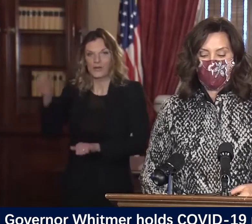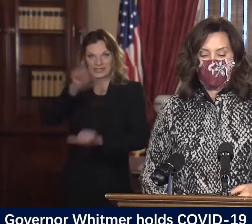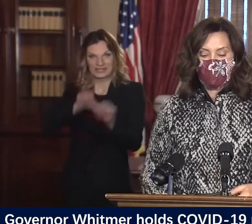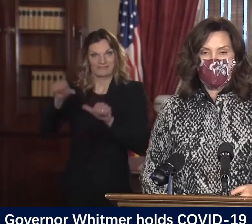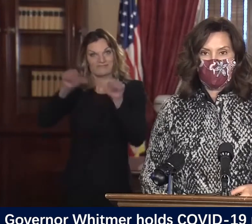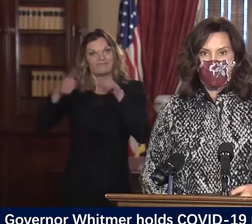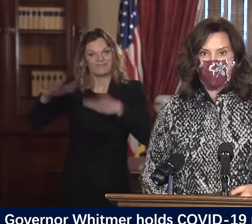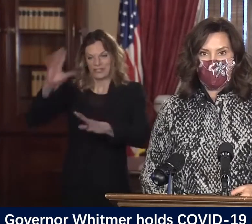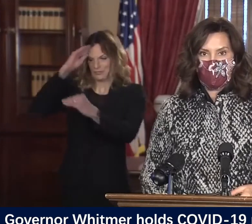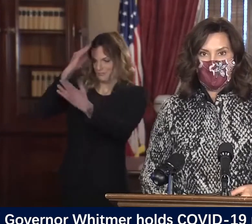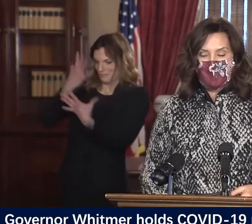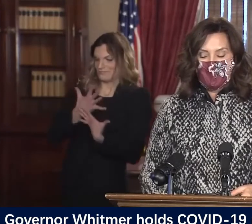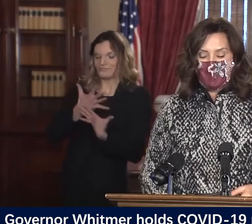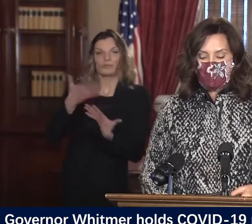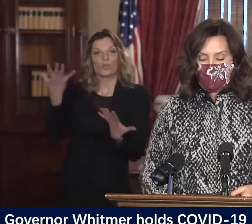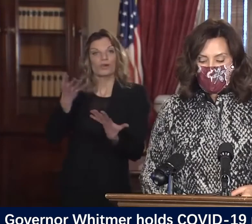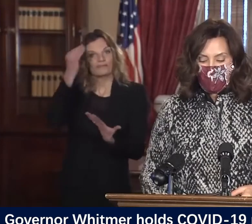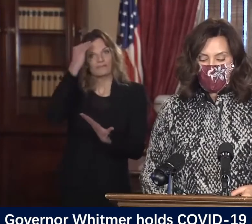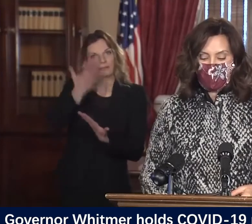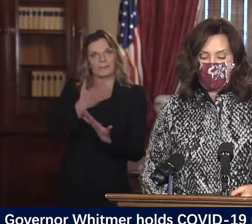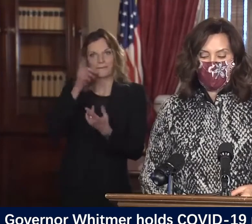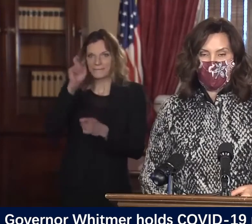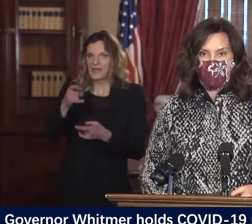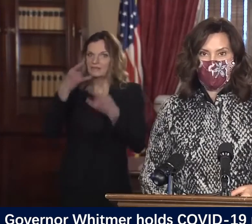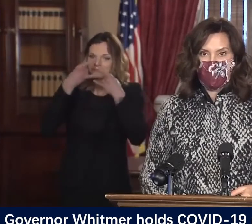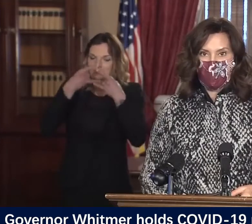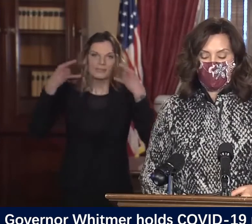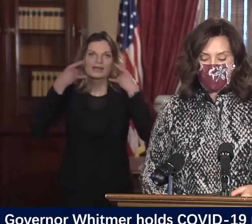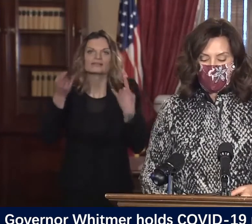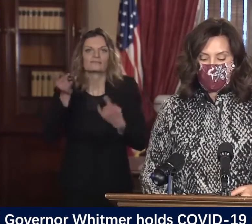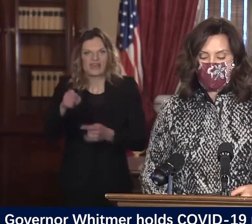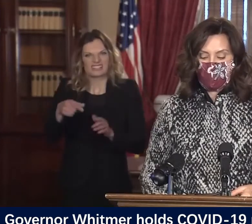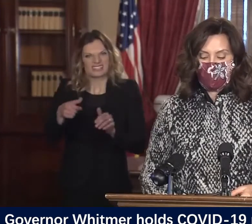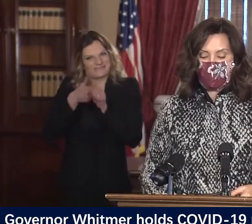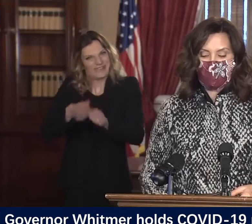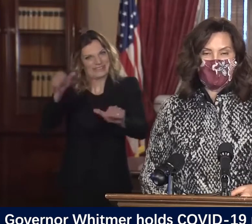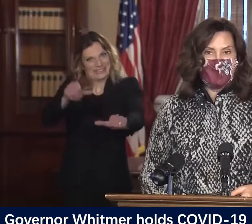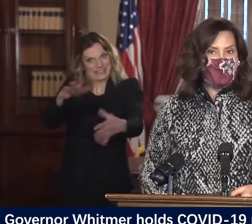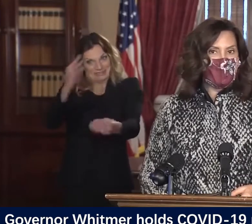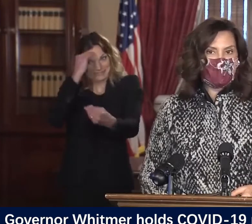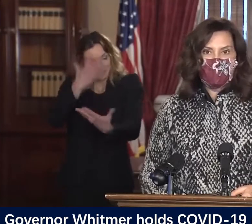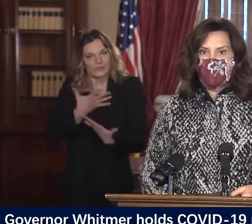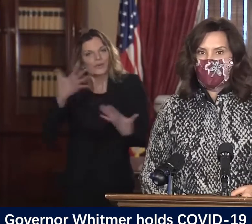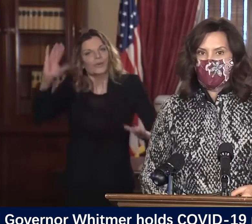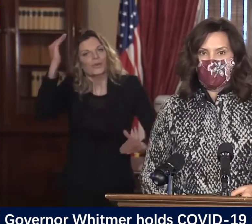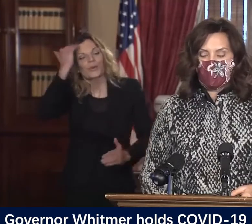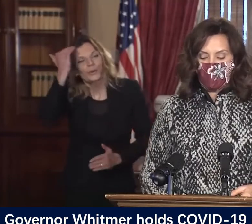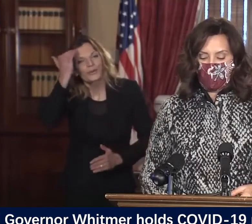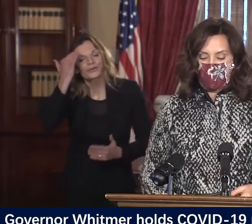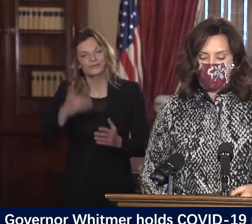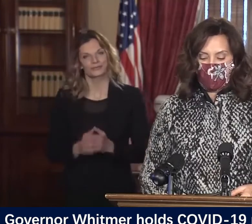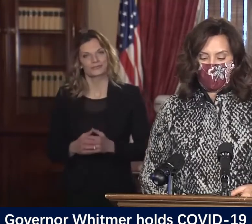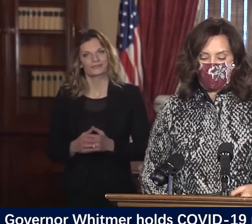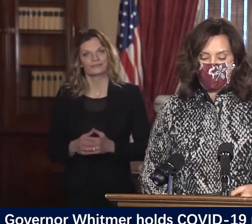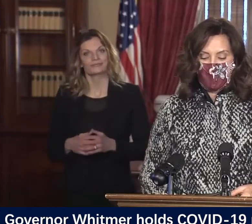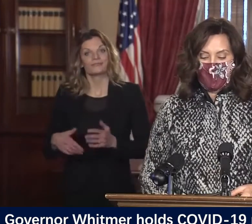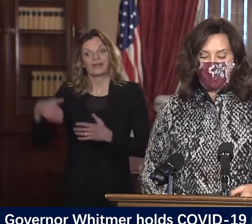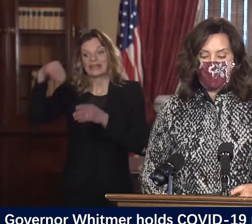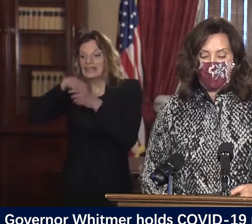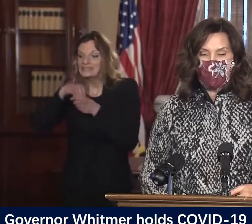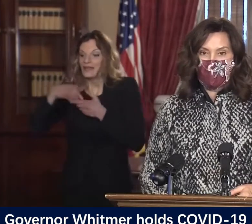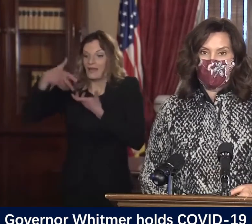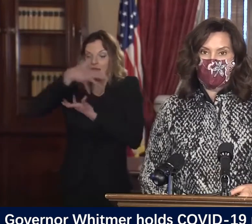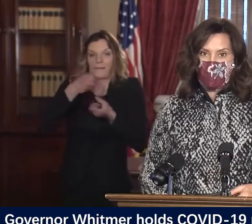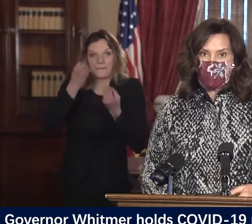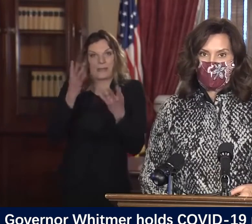and slow the spread of this virus is to double down on mask wearing, social distancing, and limiting indoor gatherings